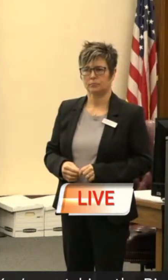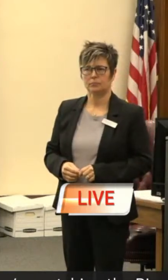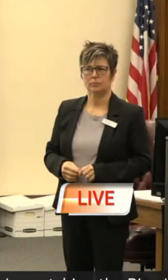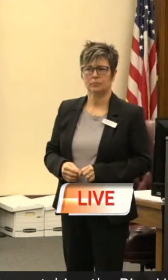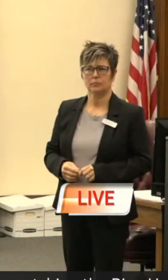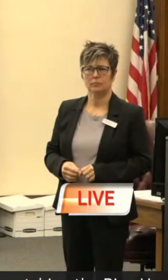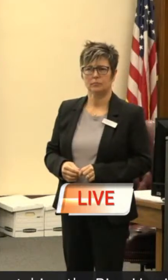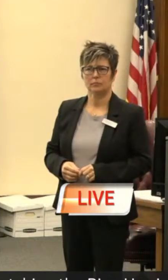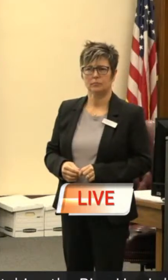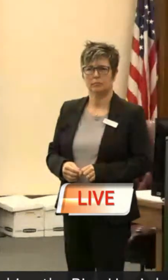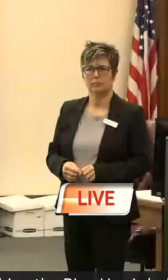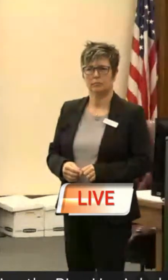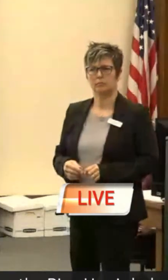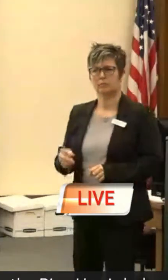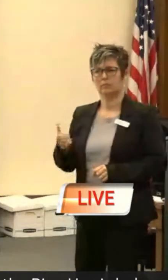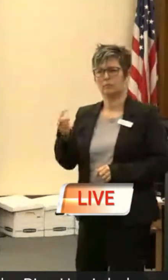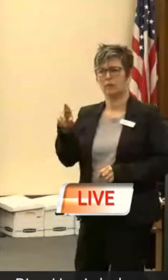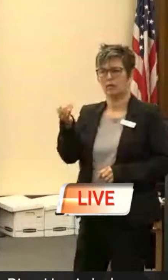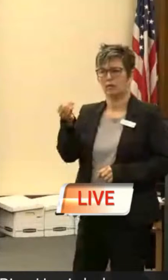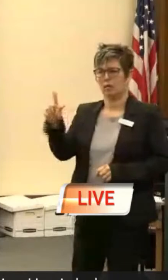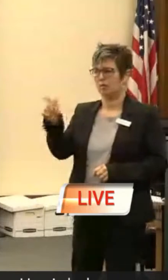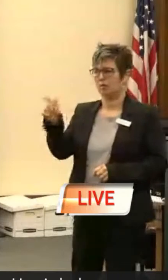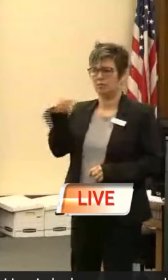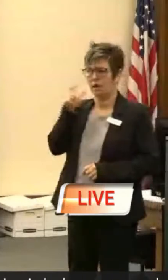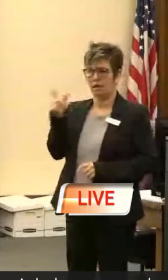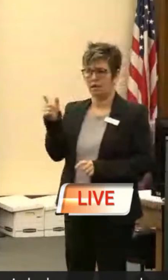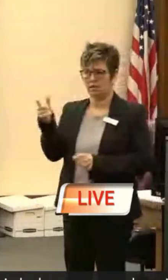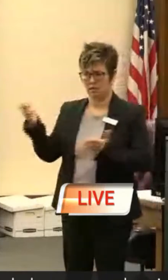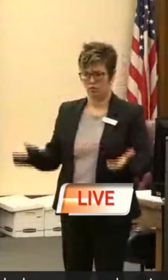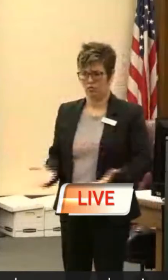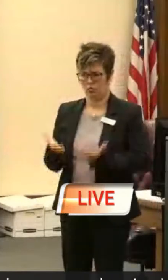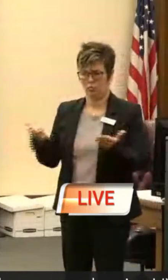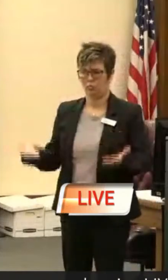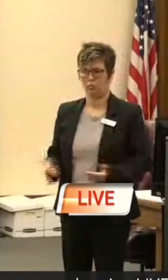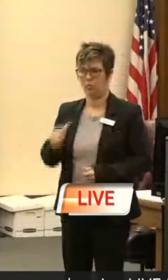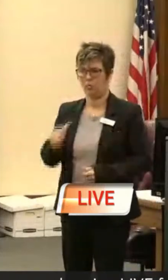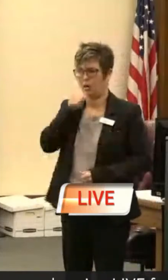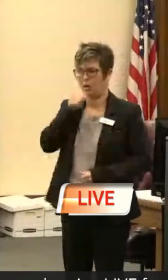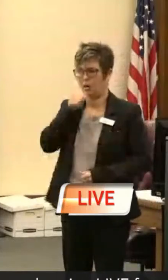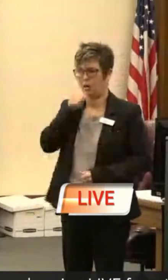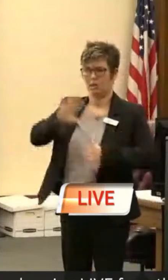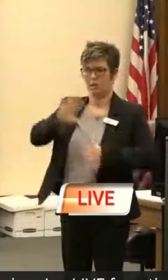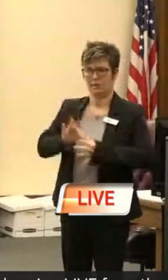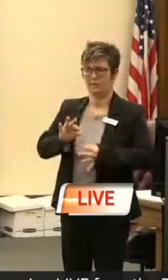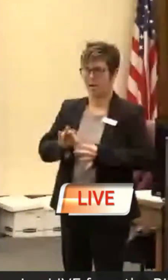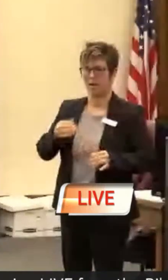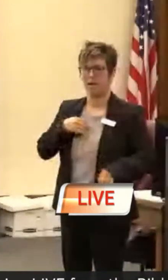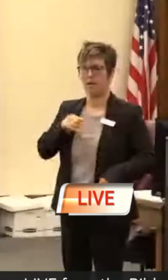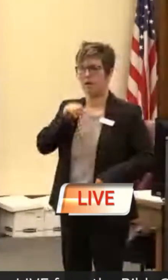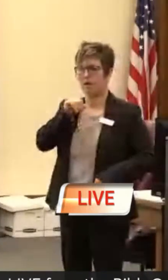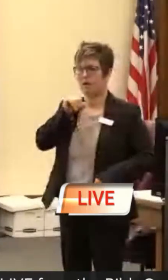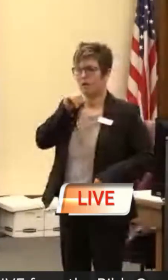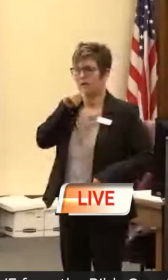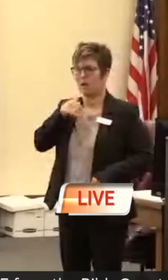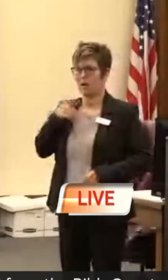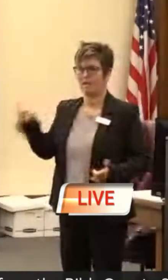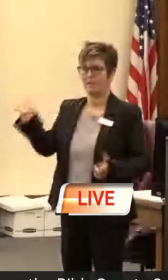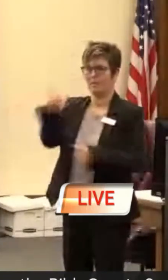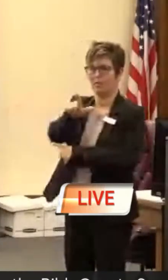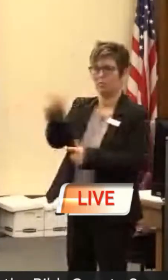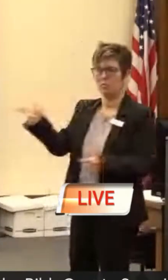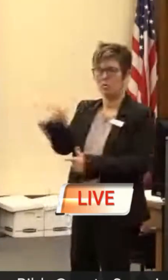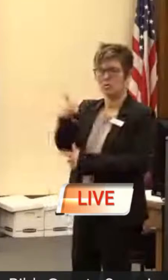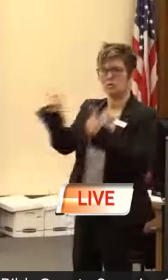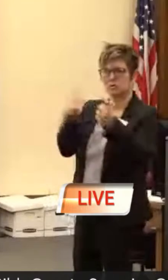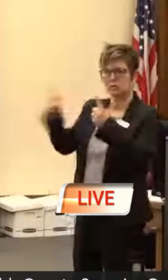concerned that he was not here, he did not testify, was not subject to cross-examination. It kind of bothers me to accept it, but I